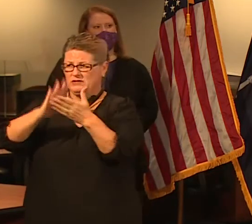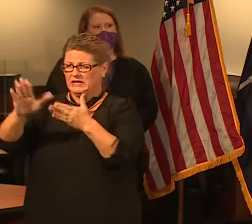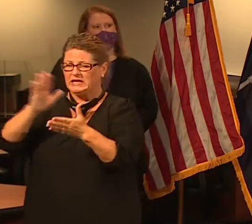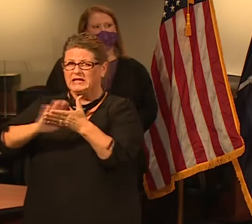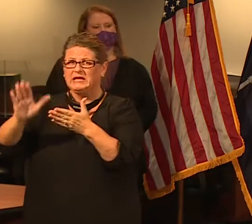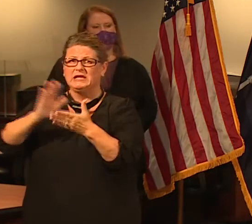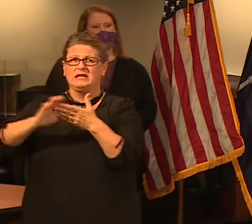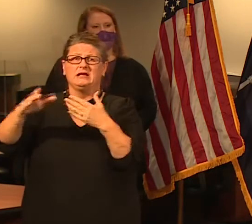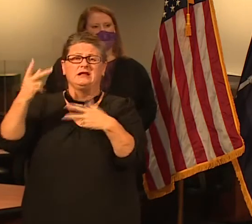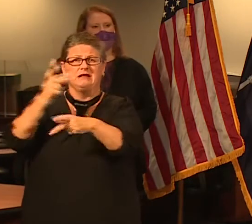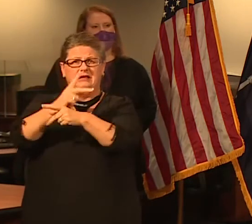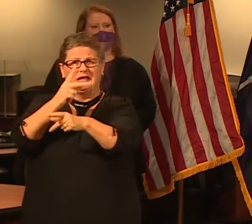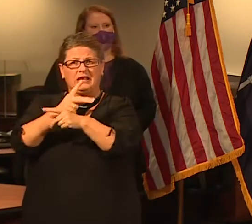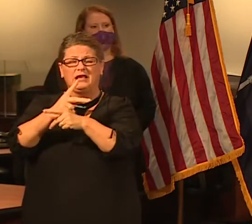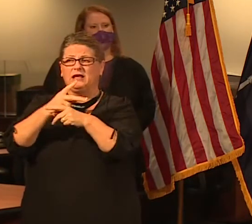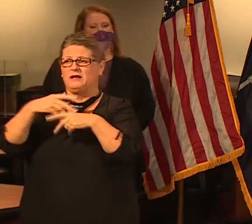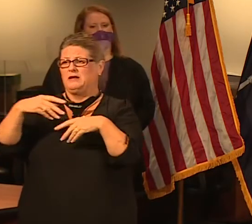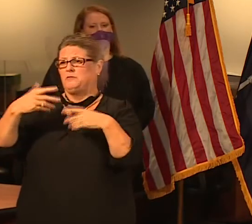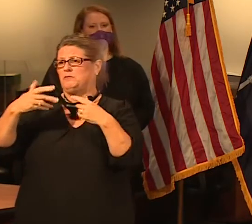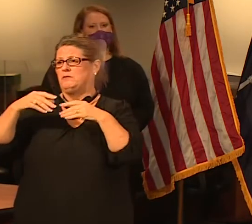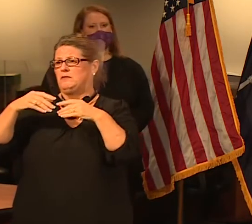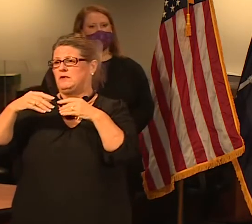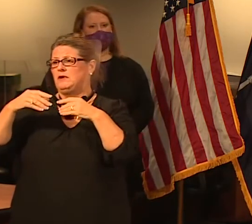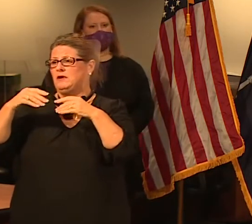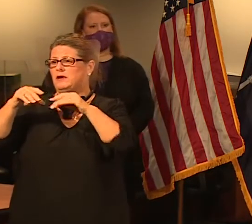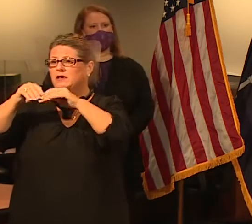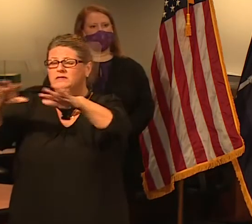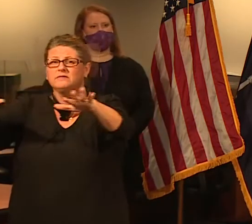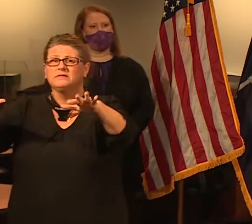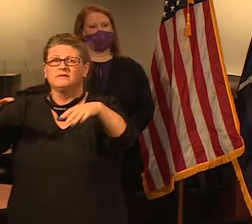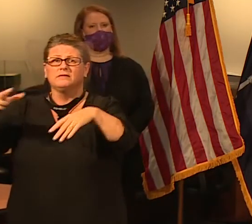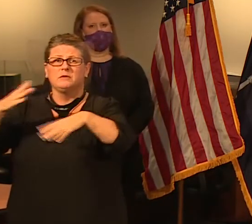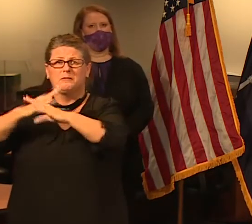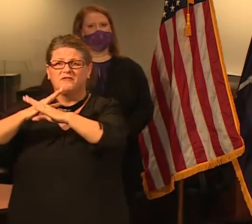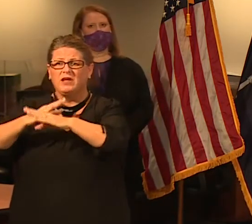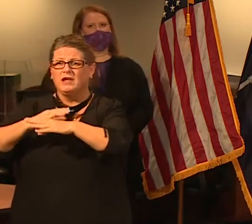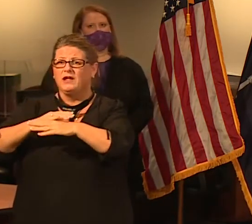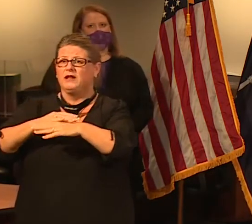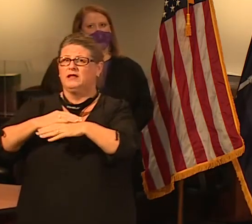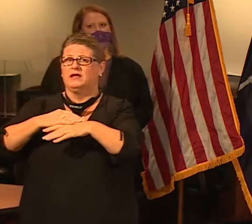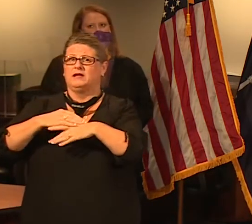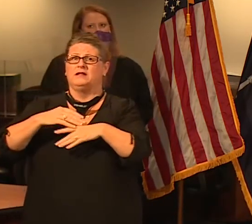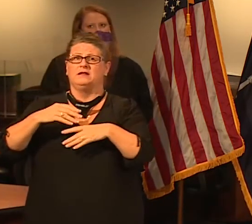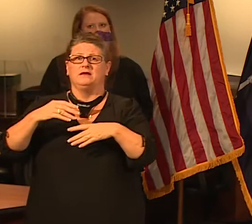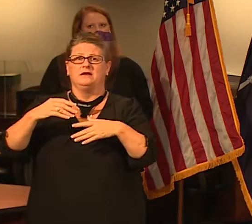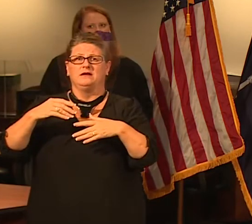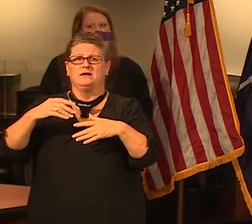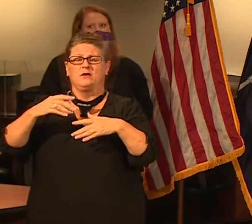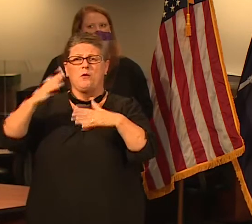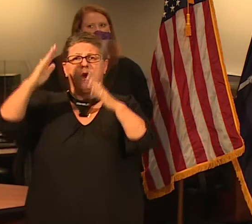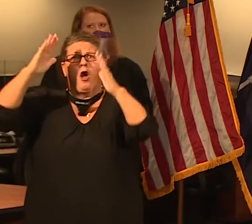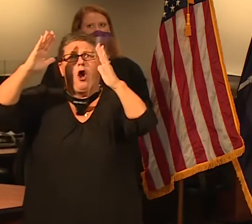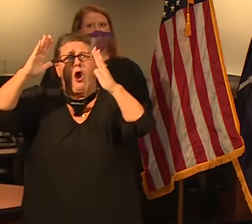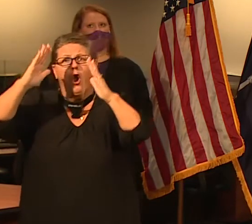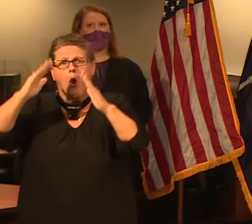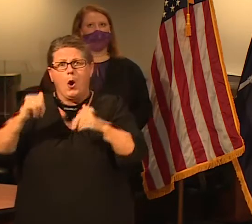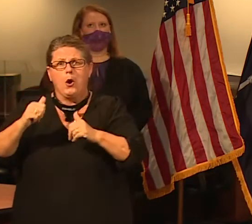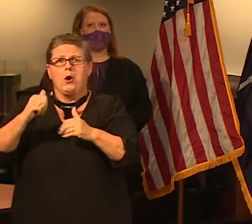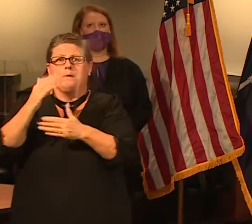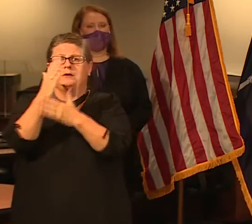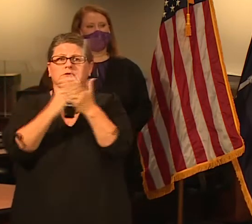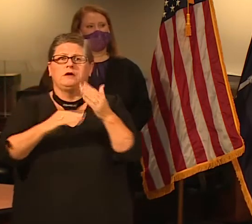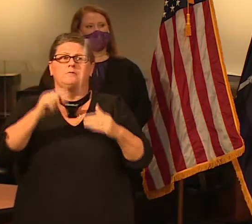expenses involved, and this is directed specifically at that. And we hope it will allow some more easily